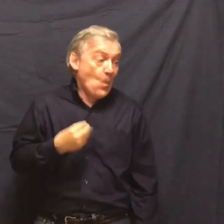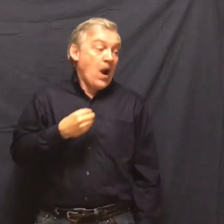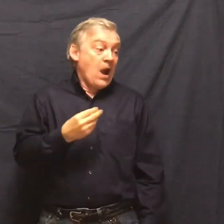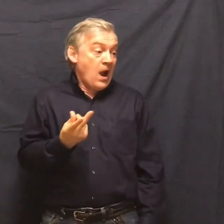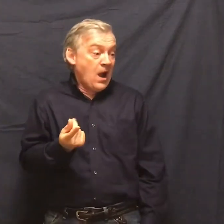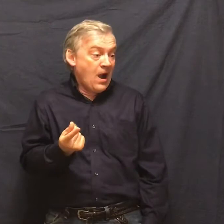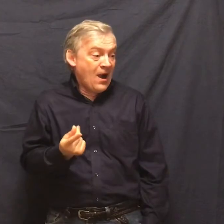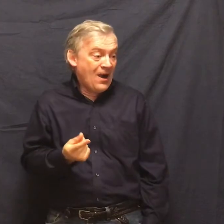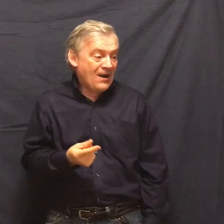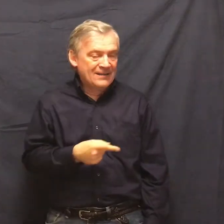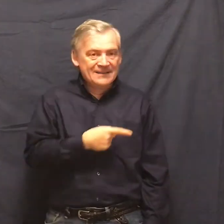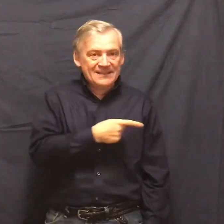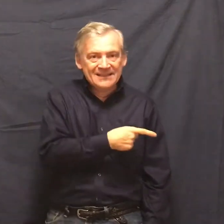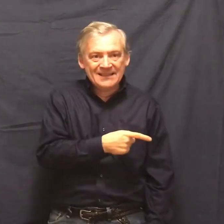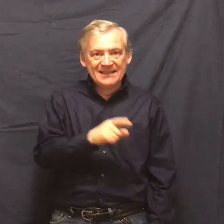Lenny didn't move from his bunk.